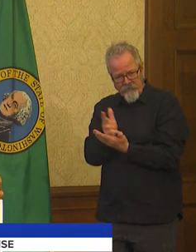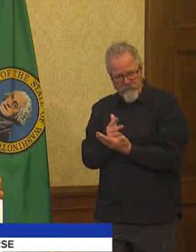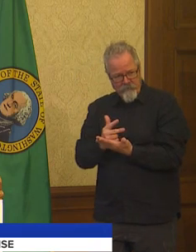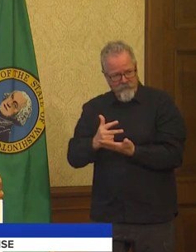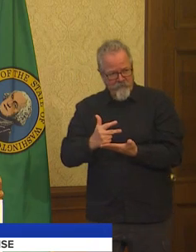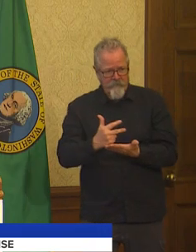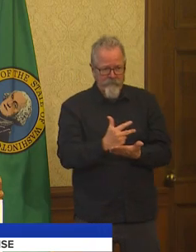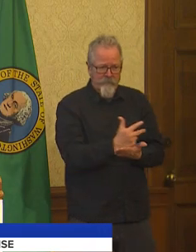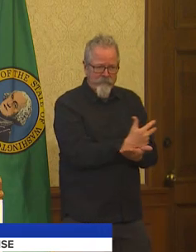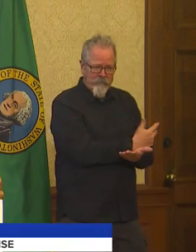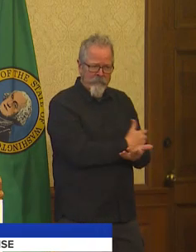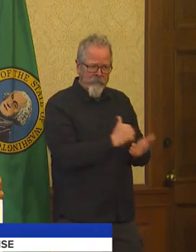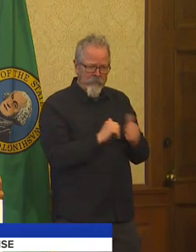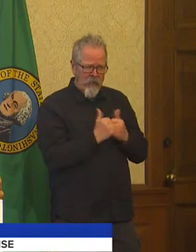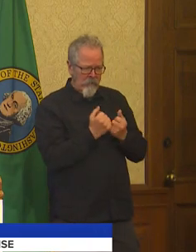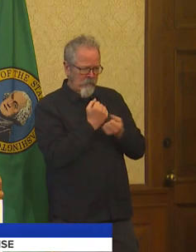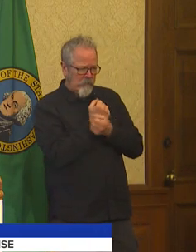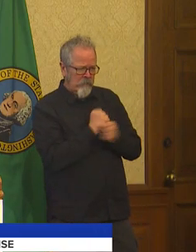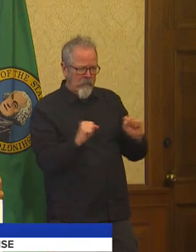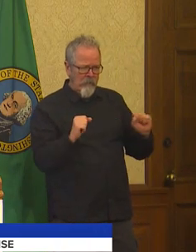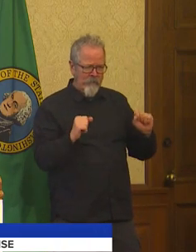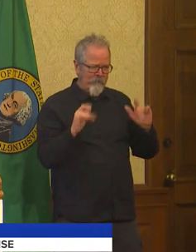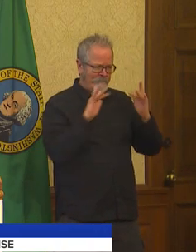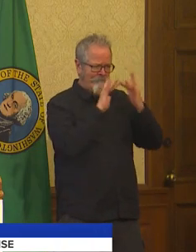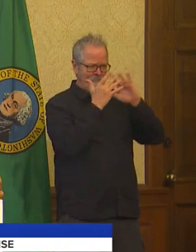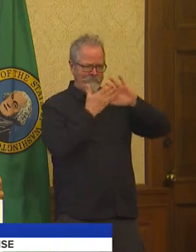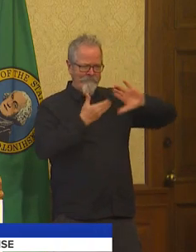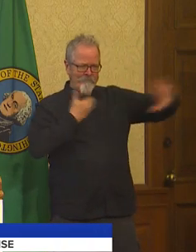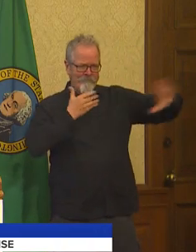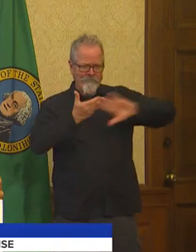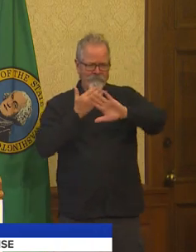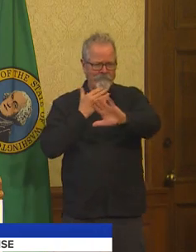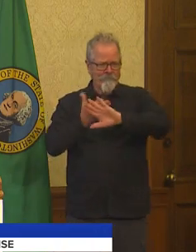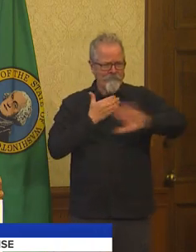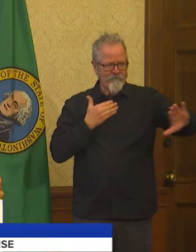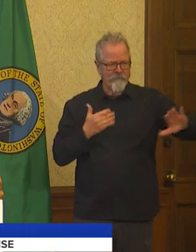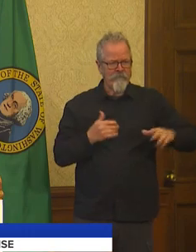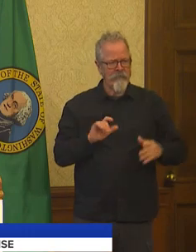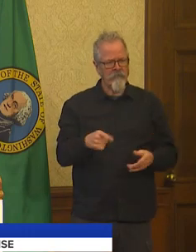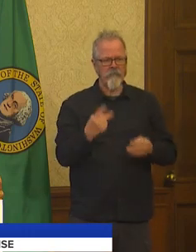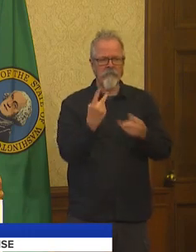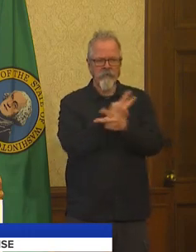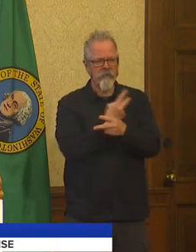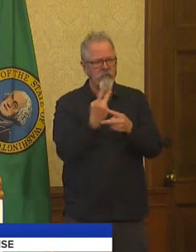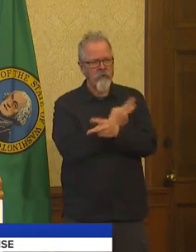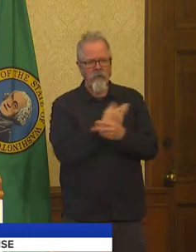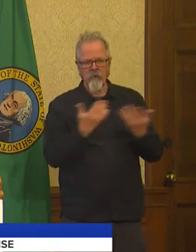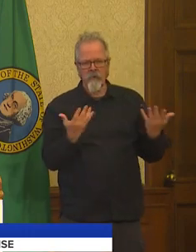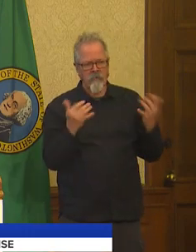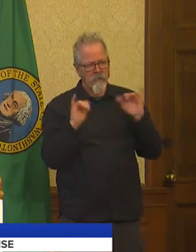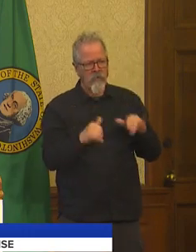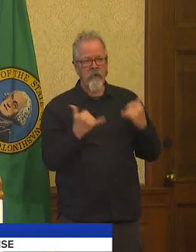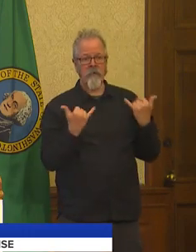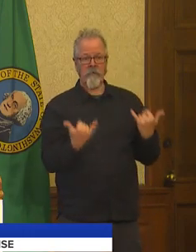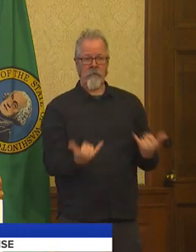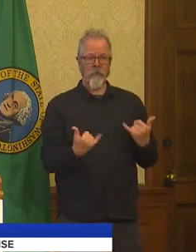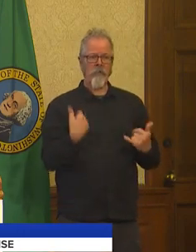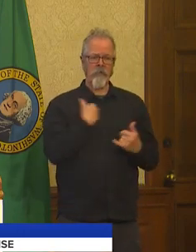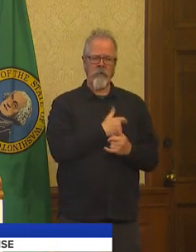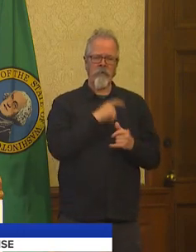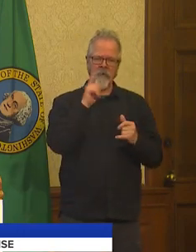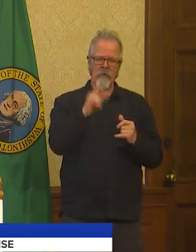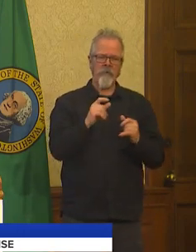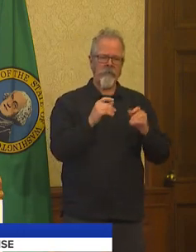State parks are in the same condition of Fish and Wildlife. We'll be watching our seashores. We'll be working continuously with